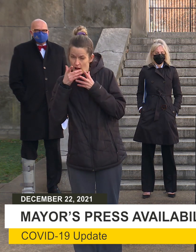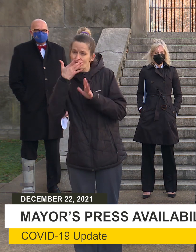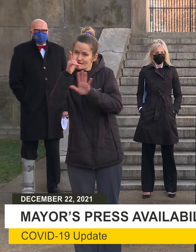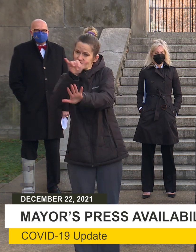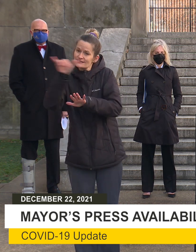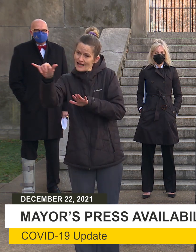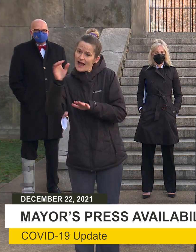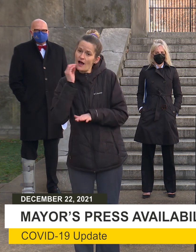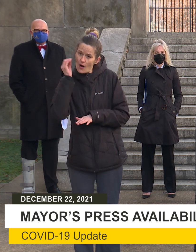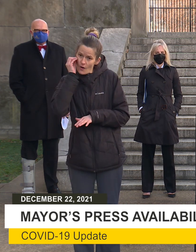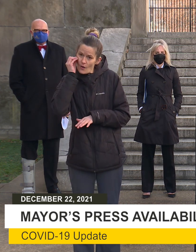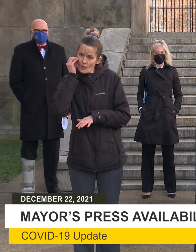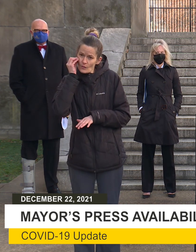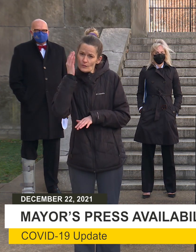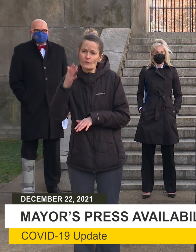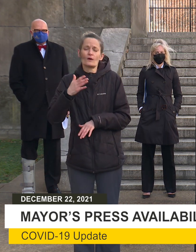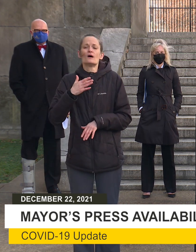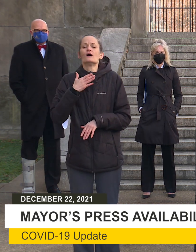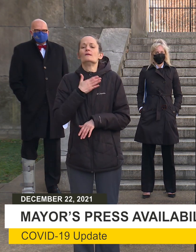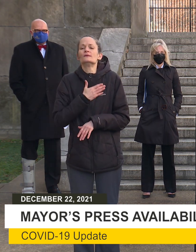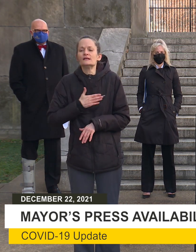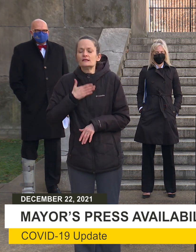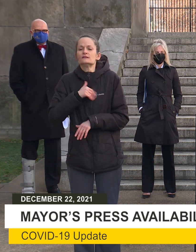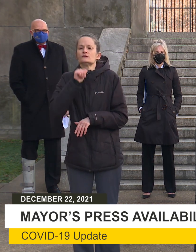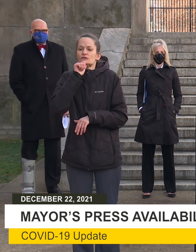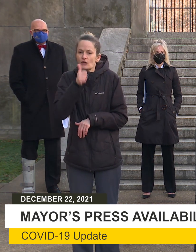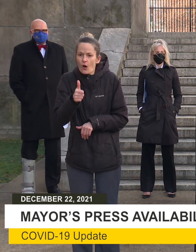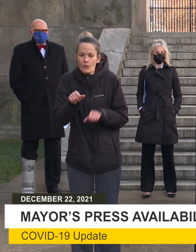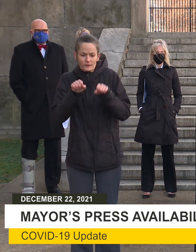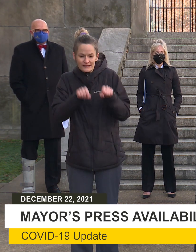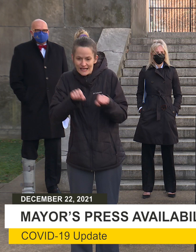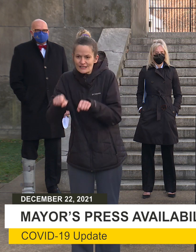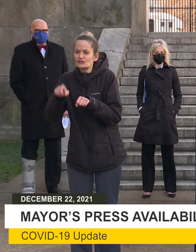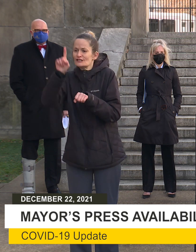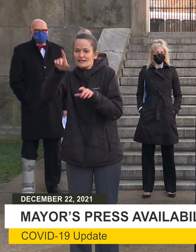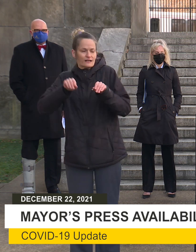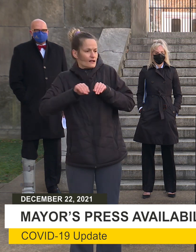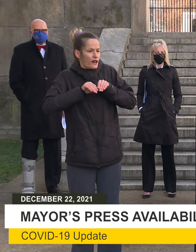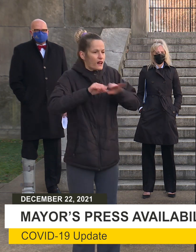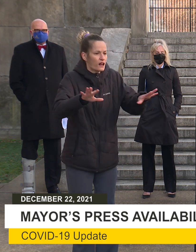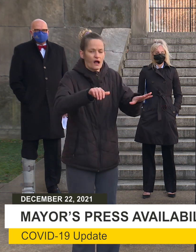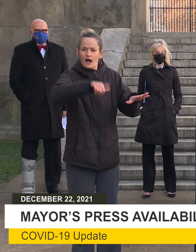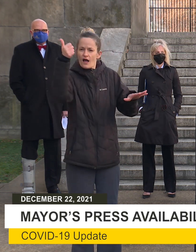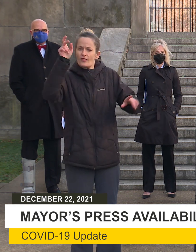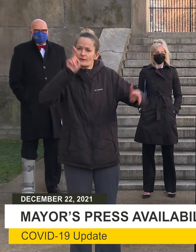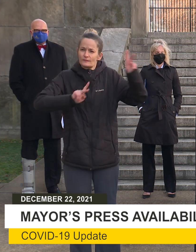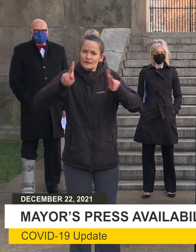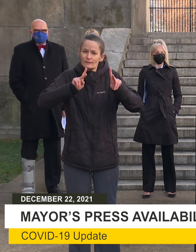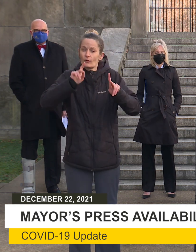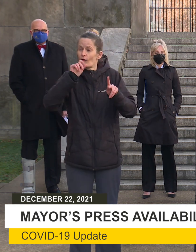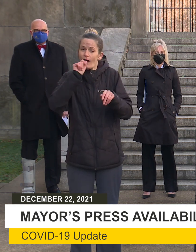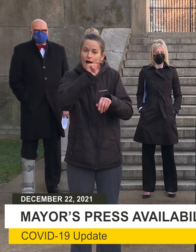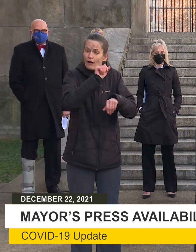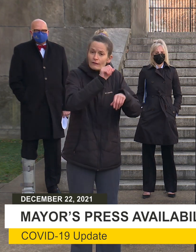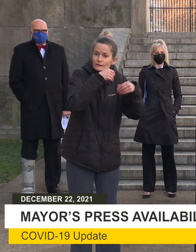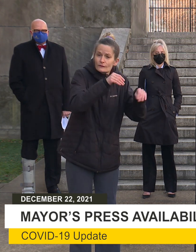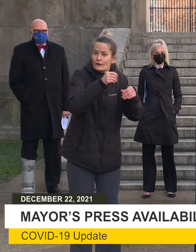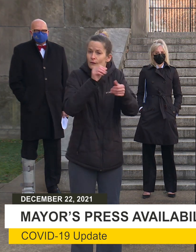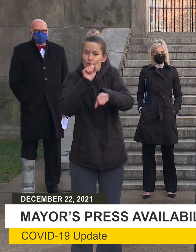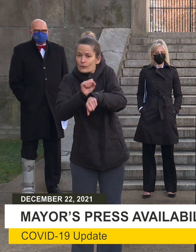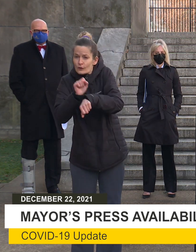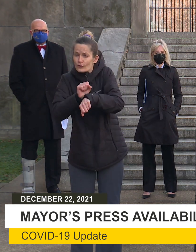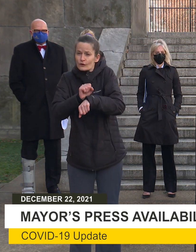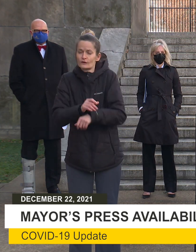Please don't potentially infect others while you're at work. Number four, stay physically distanced from others in public spaces, as